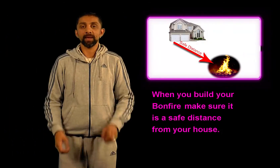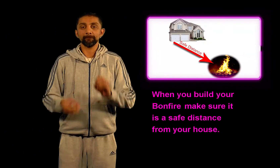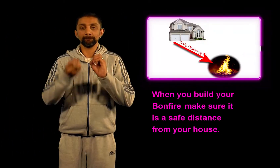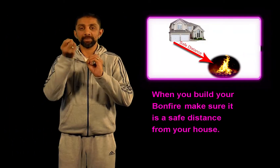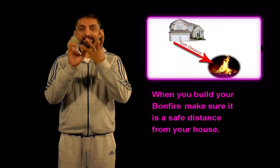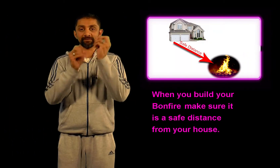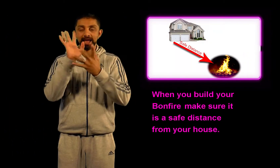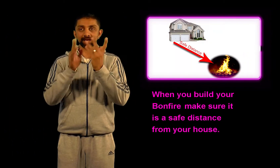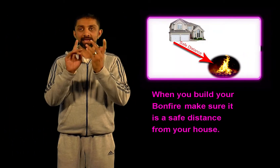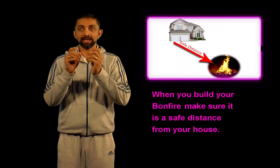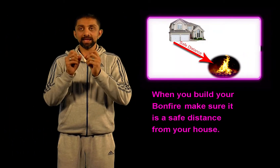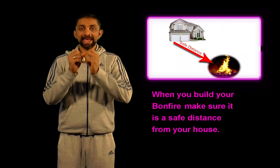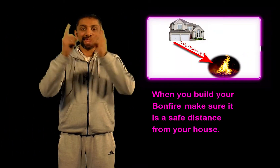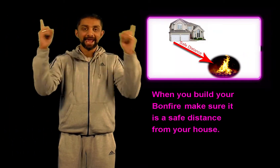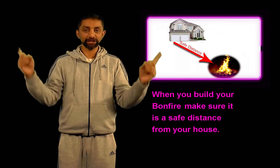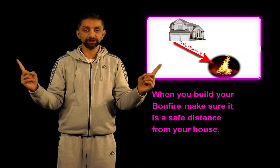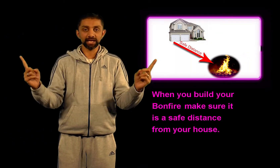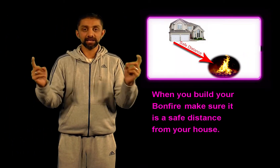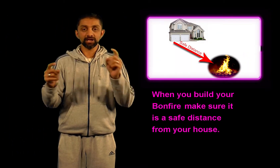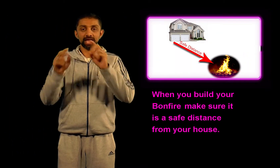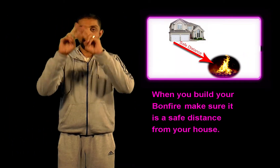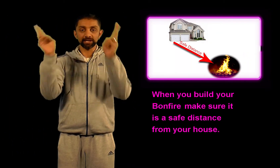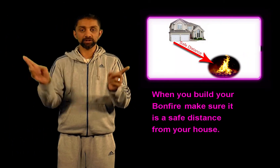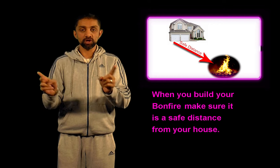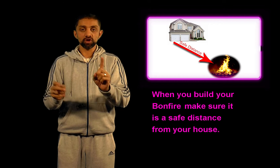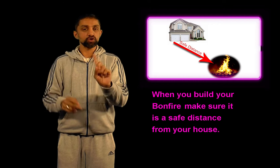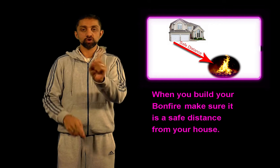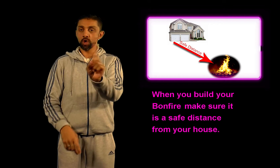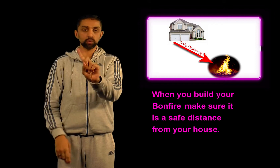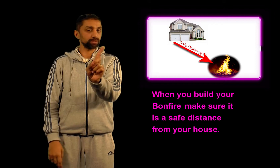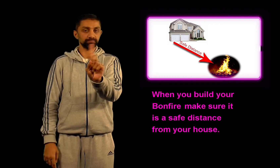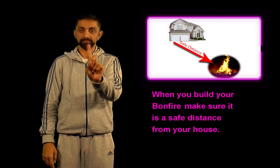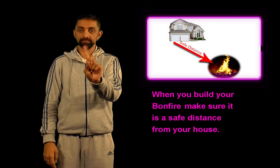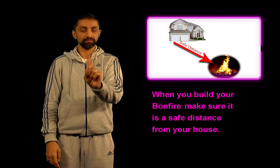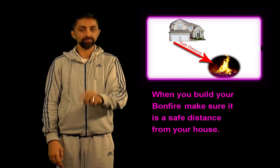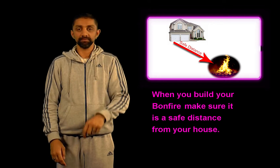When you build your bonfire, make sure it is a safe distance from your house.